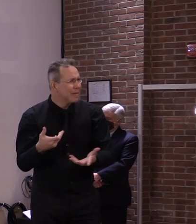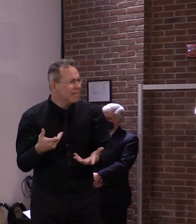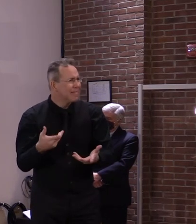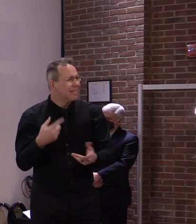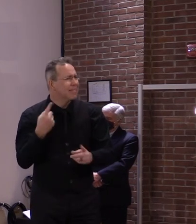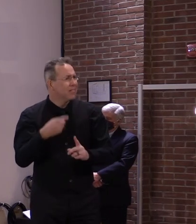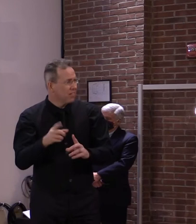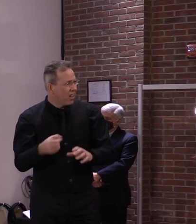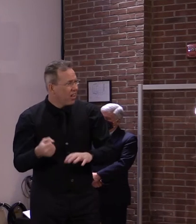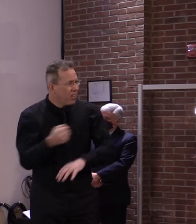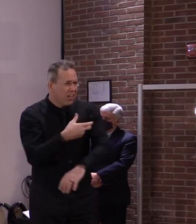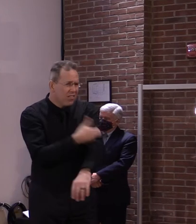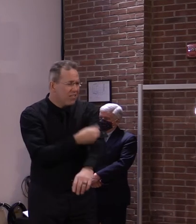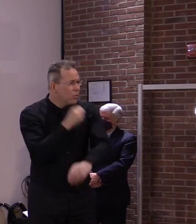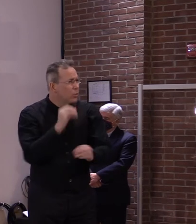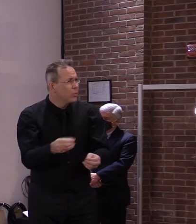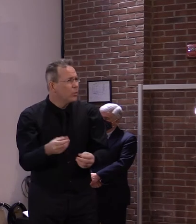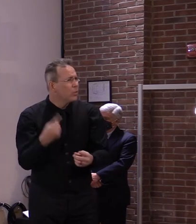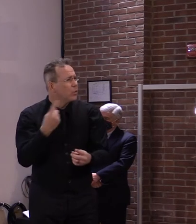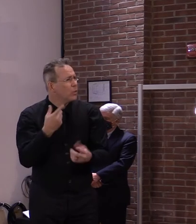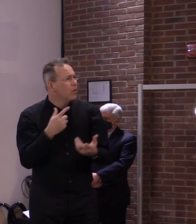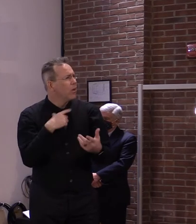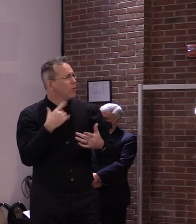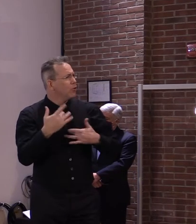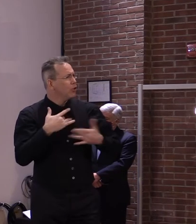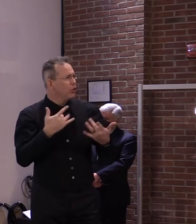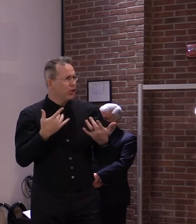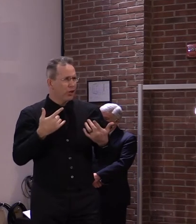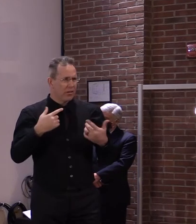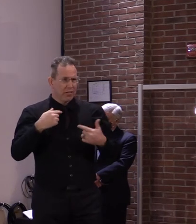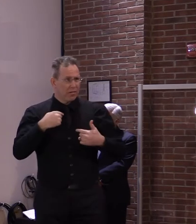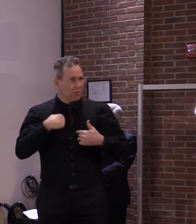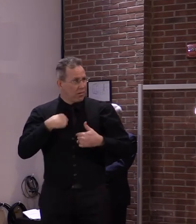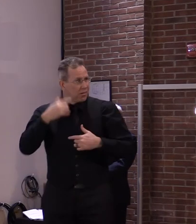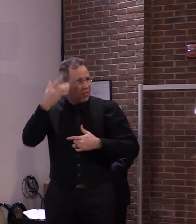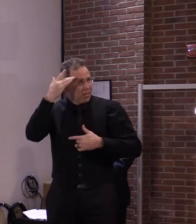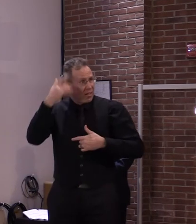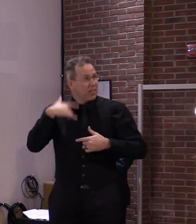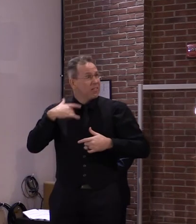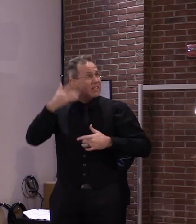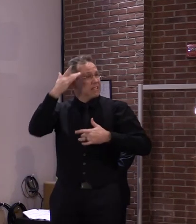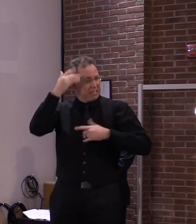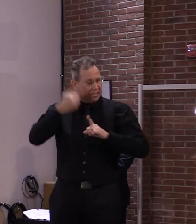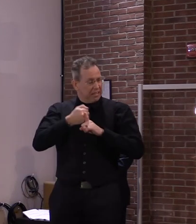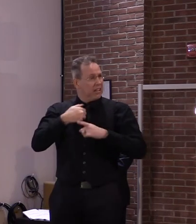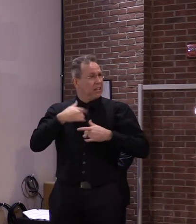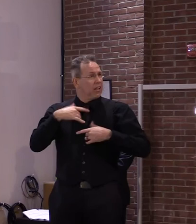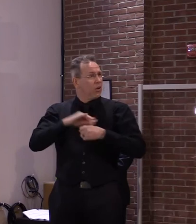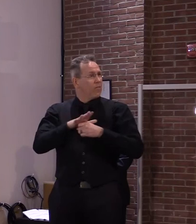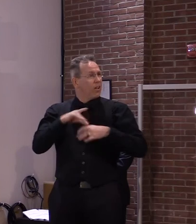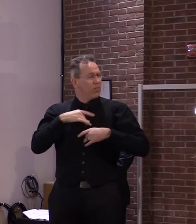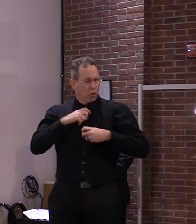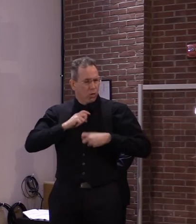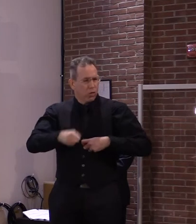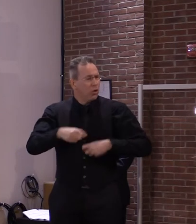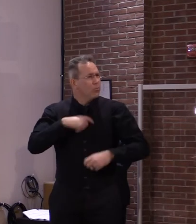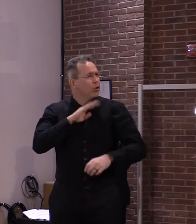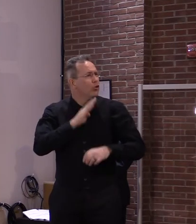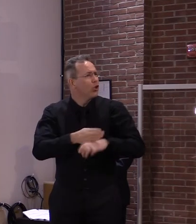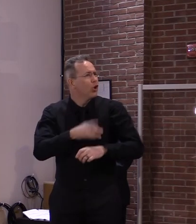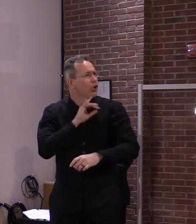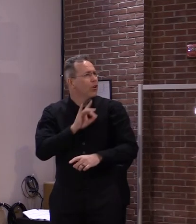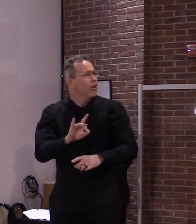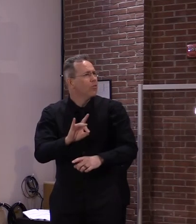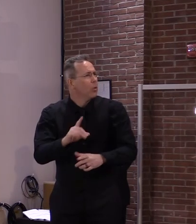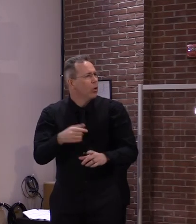with covid it would impact their ability to get their child through her weekly treatment i know that they aren't the only family in vermont with a child who is in a